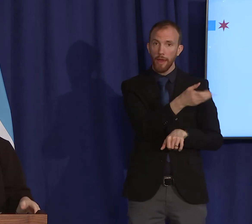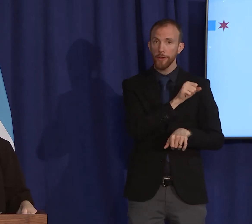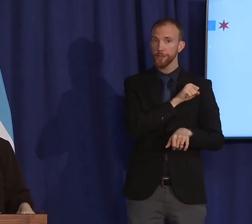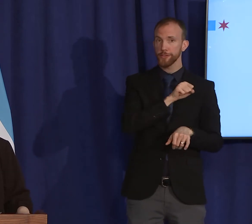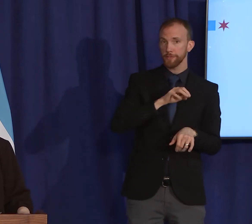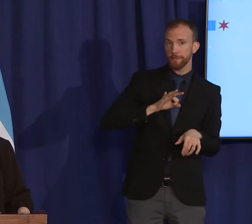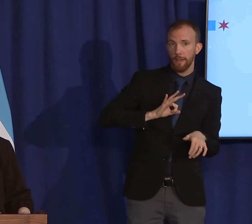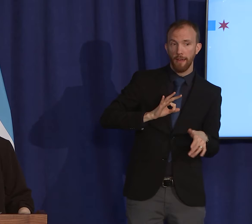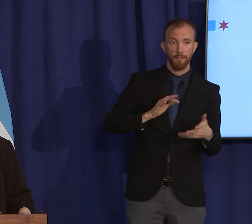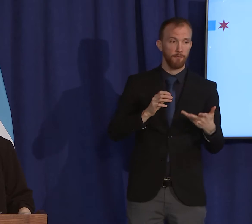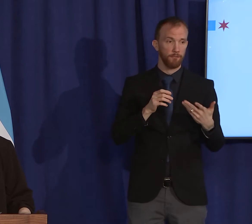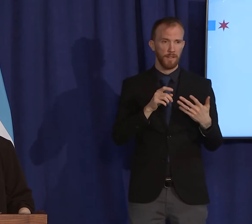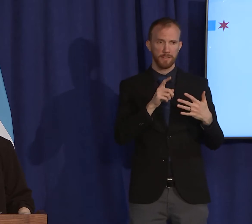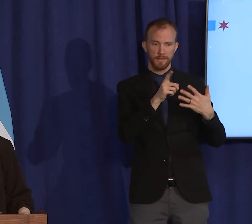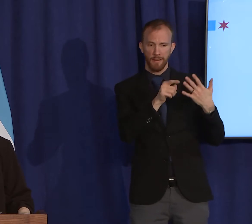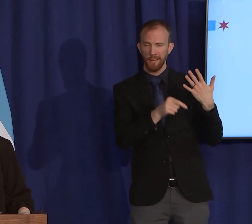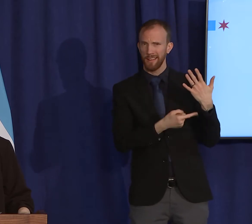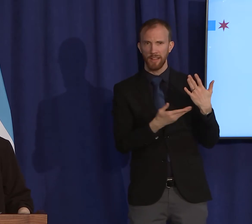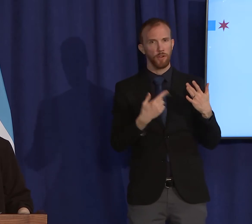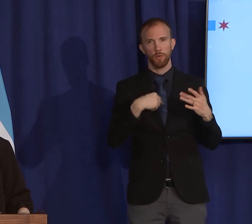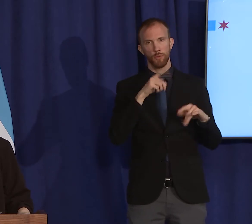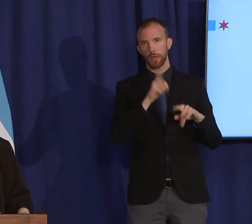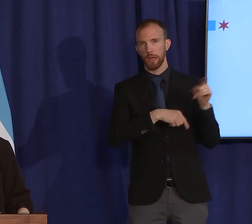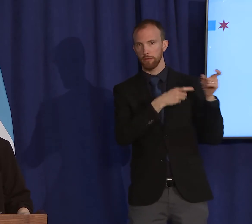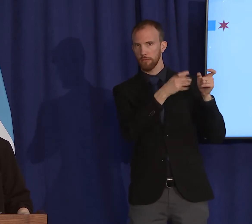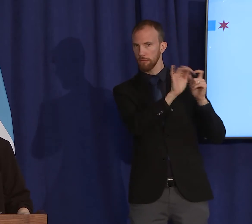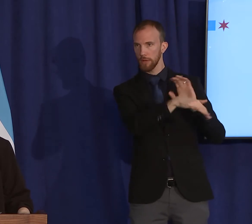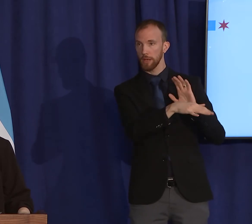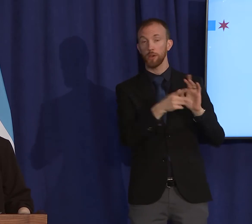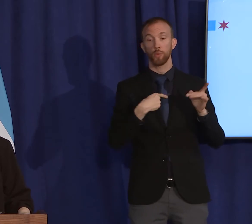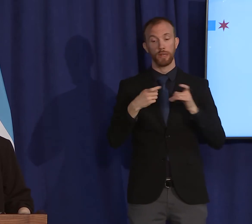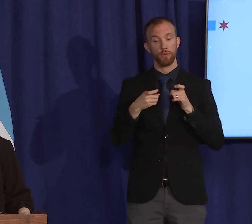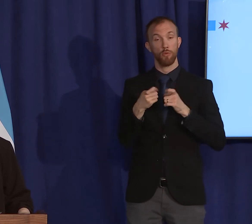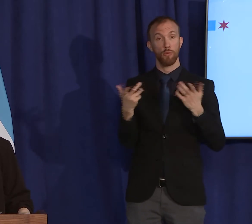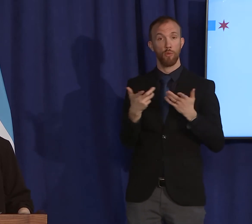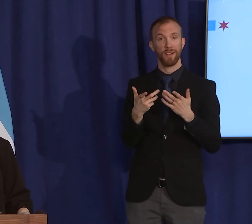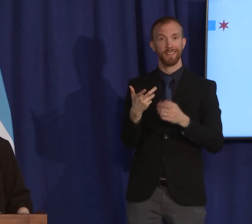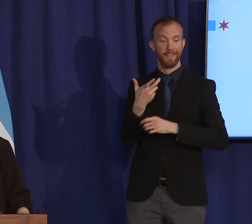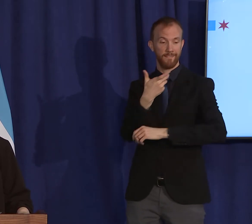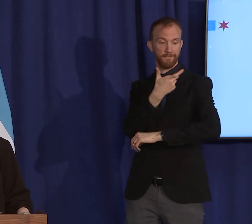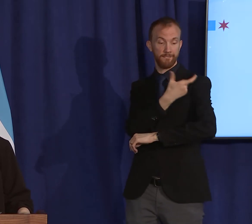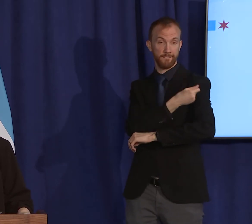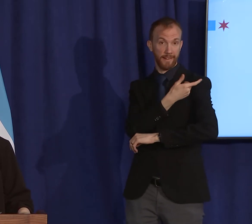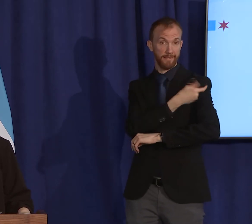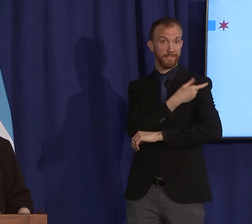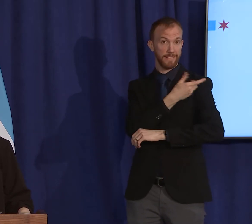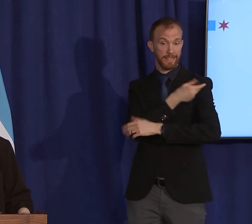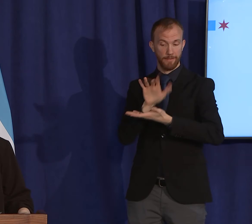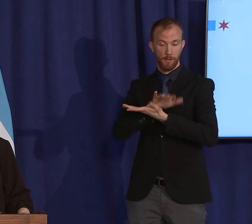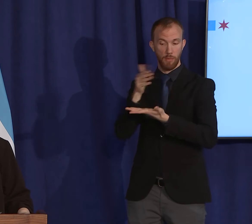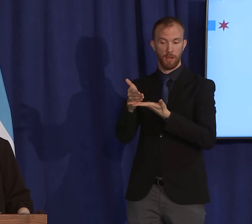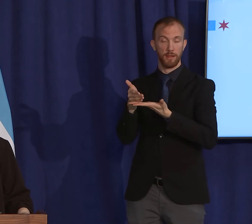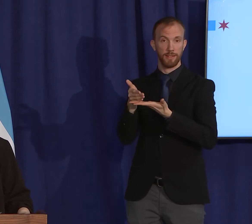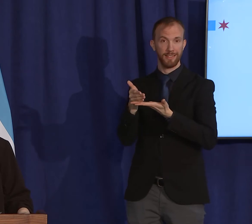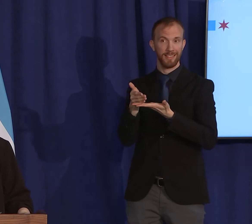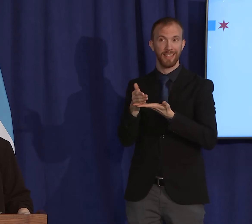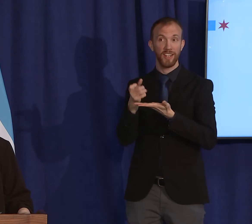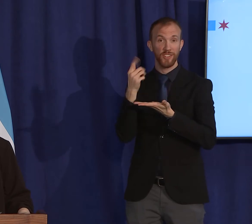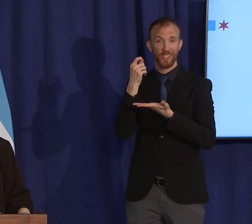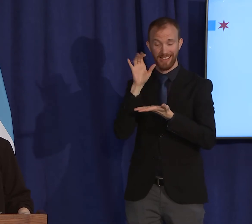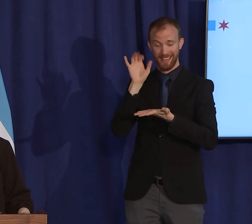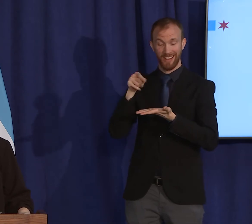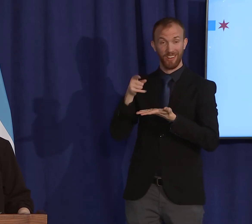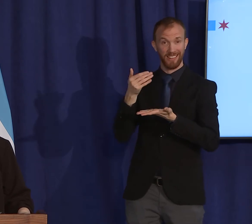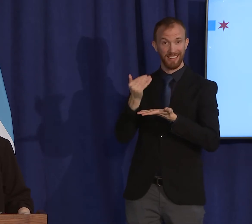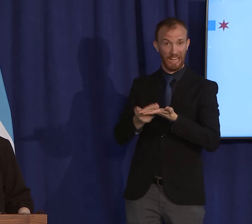personnel matters at hospitals. What we control is vaccine supply. And with vaccine supply as precious as it is